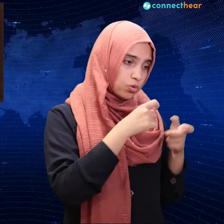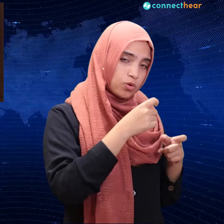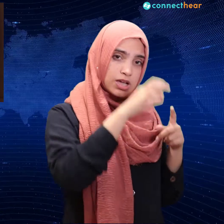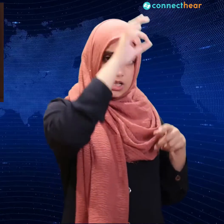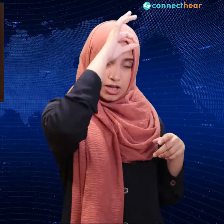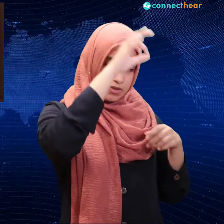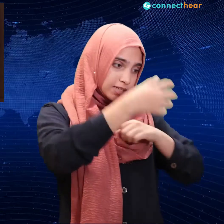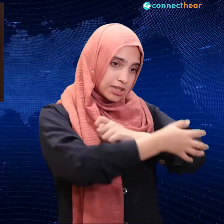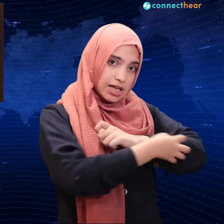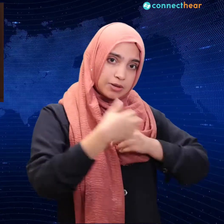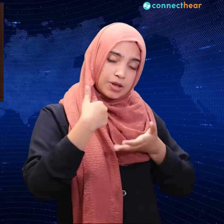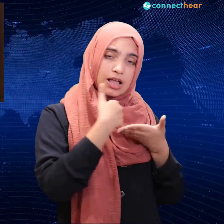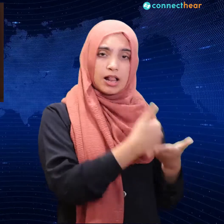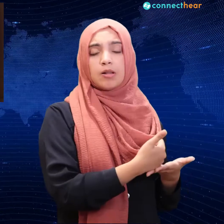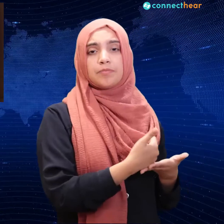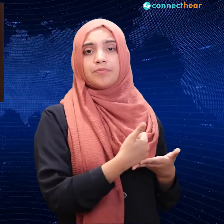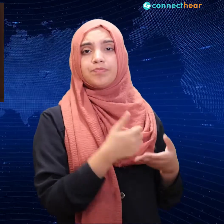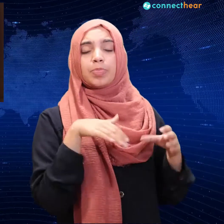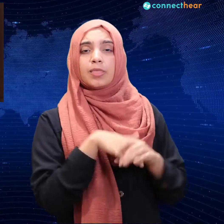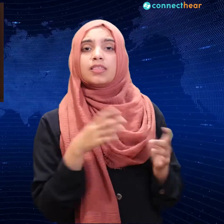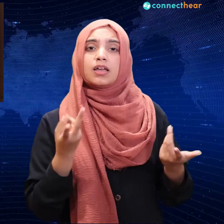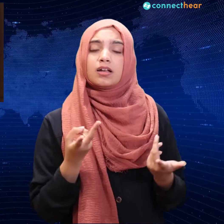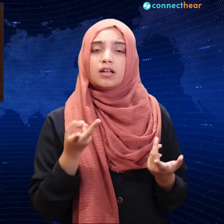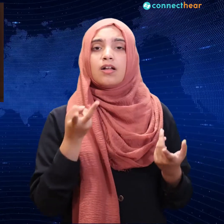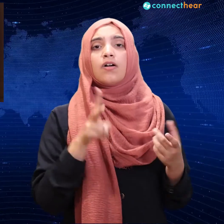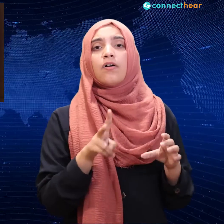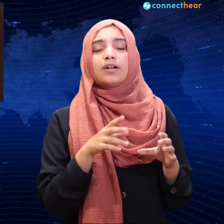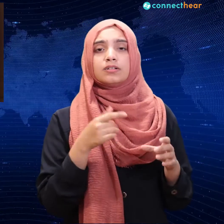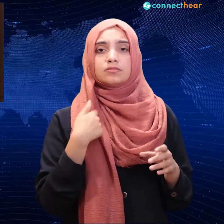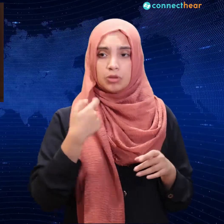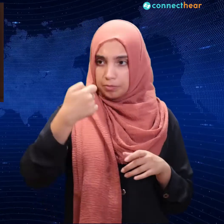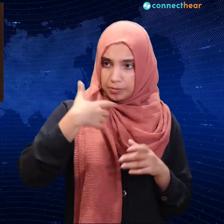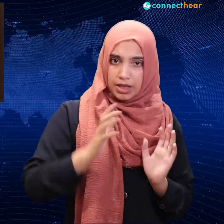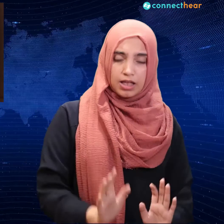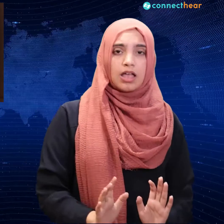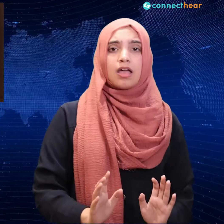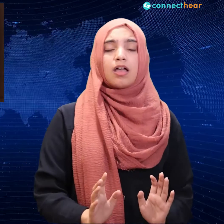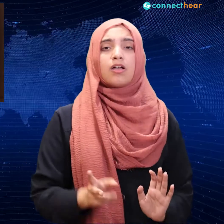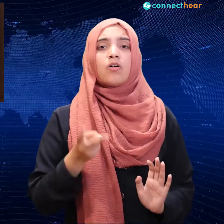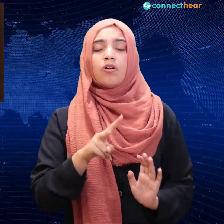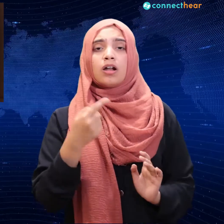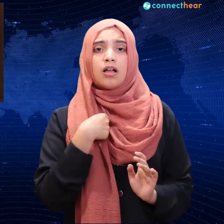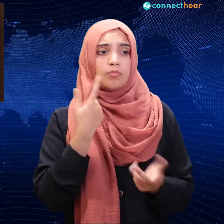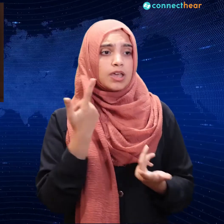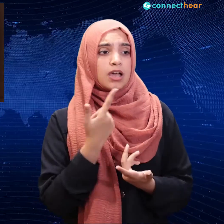aid. And they said, we're paying you, and so we were like a hired